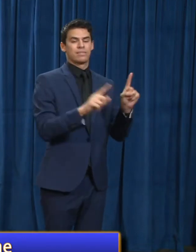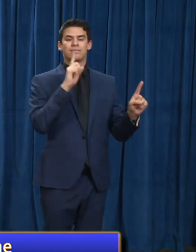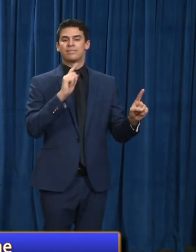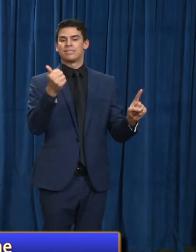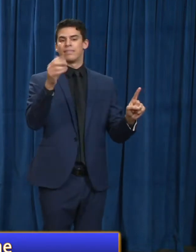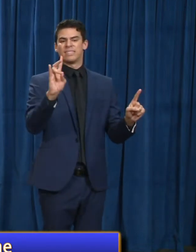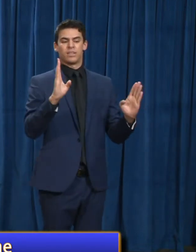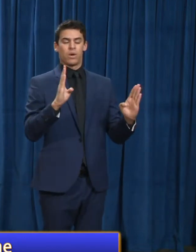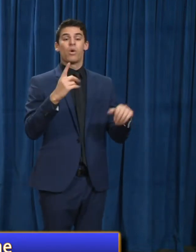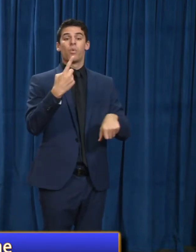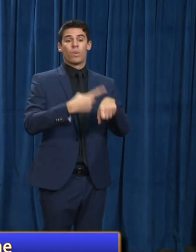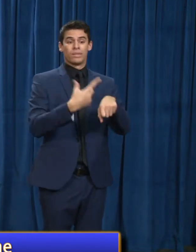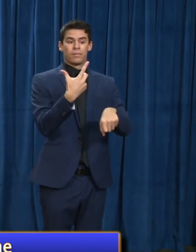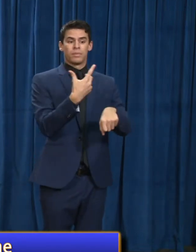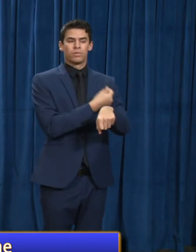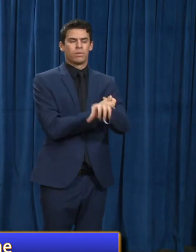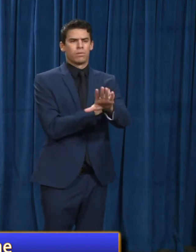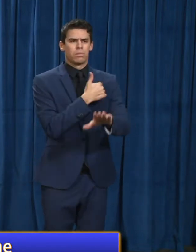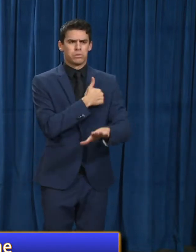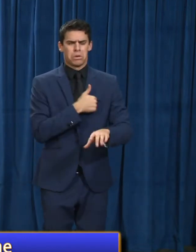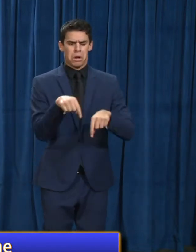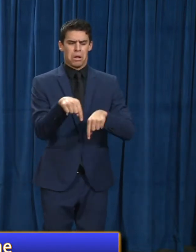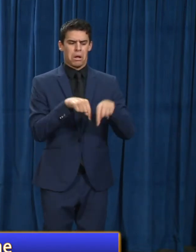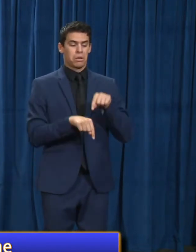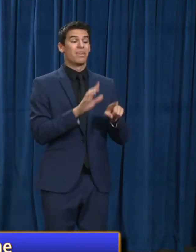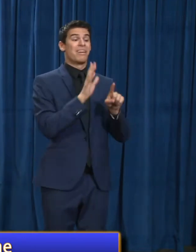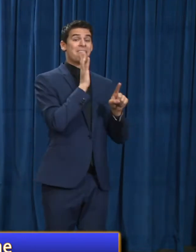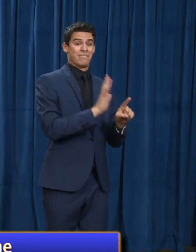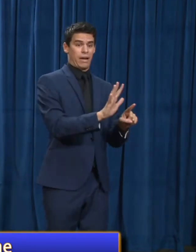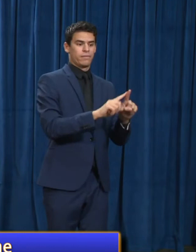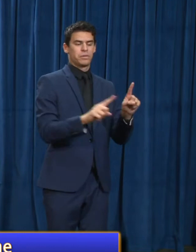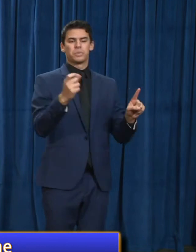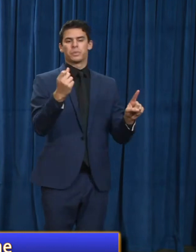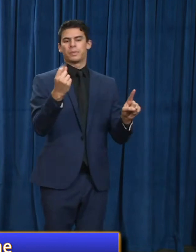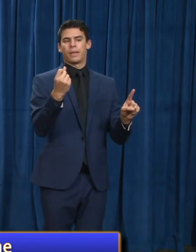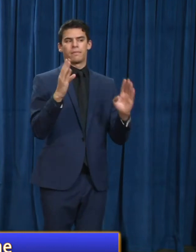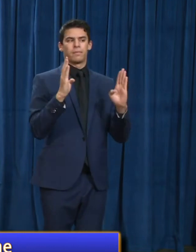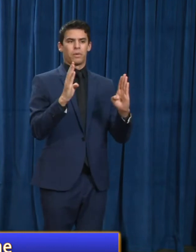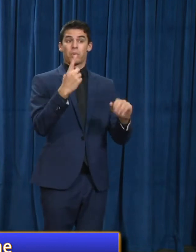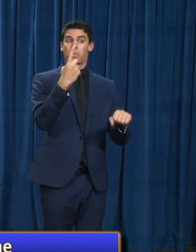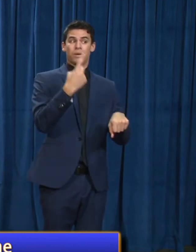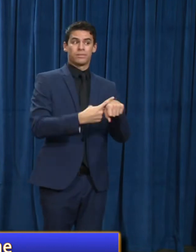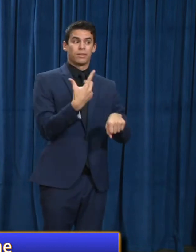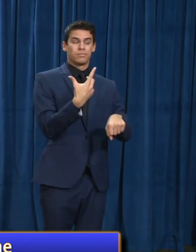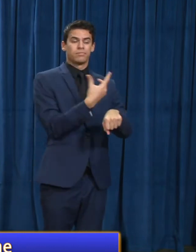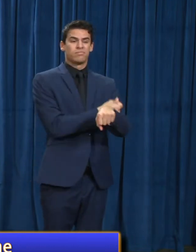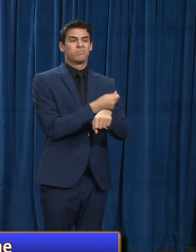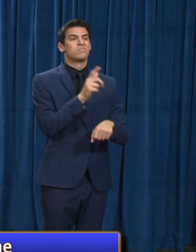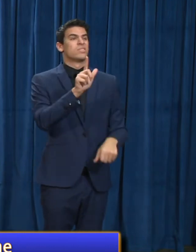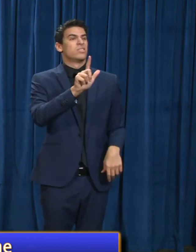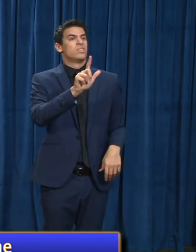dose, 5 to 11 with at least one dose, those numbers are